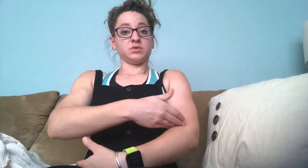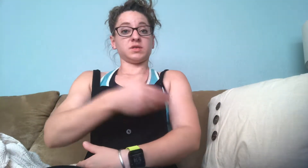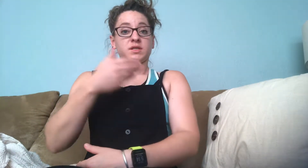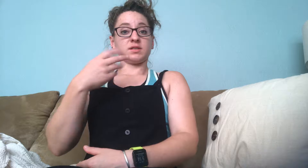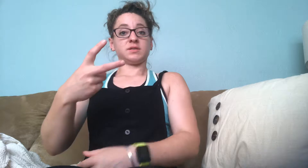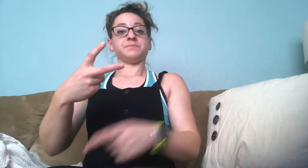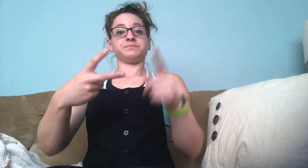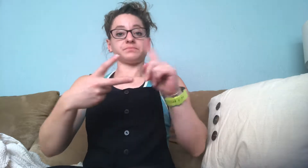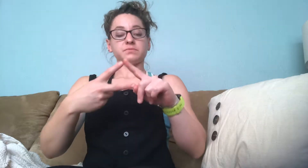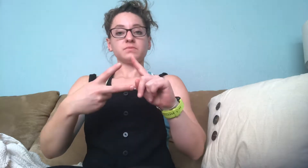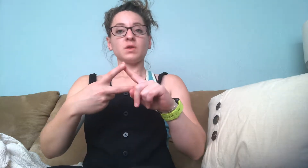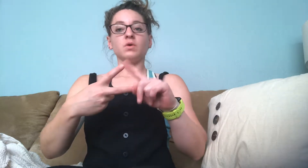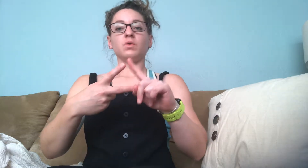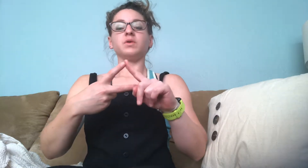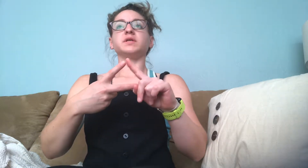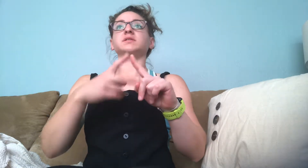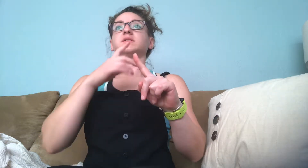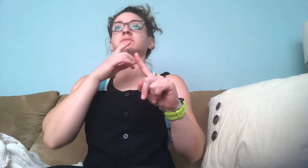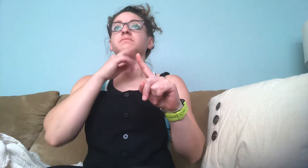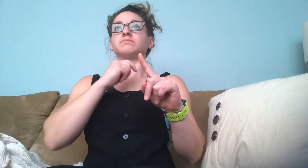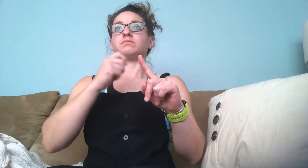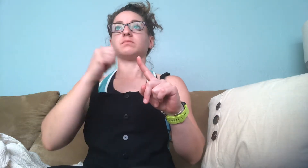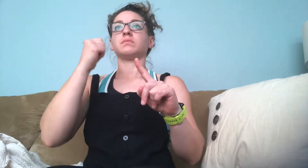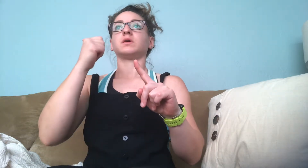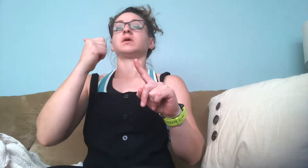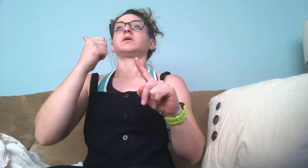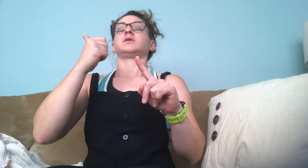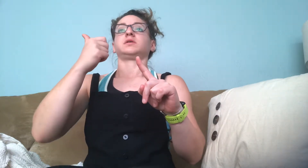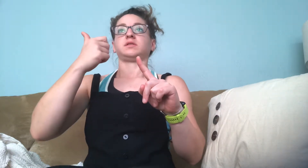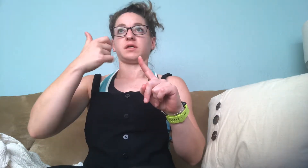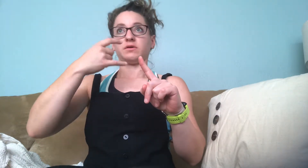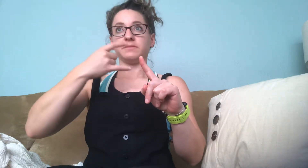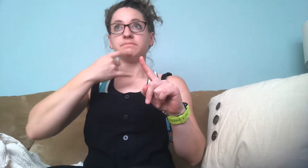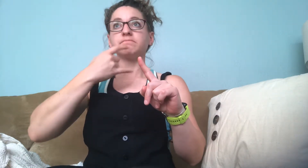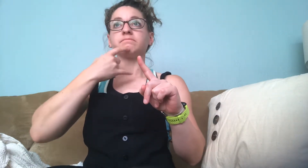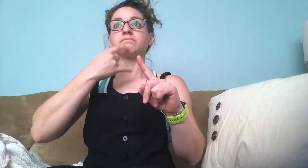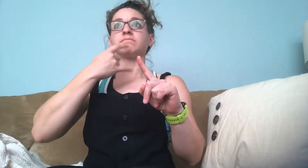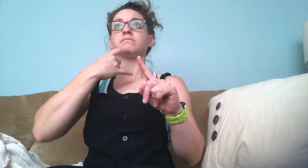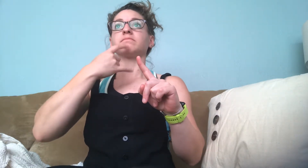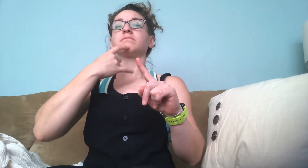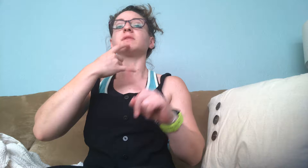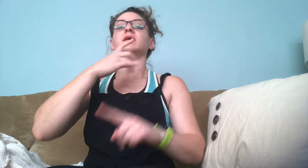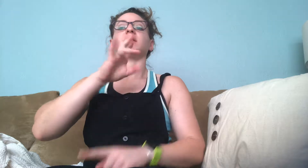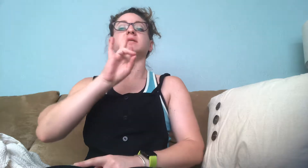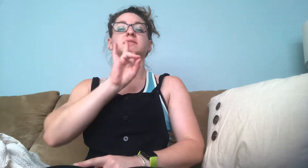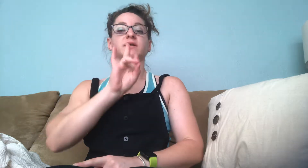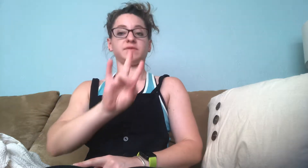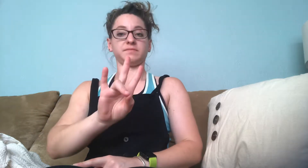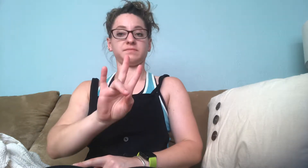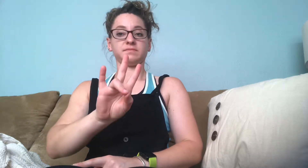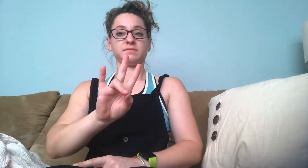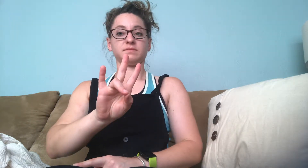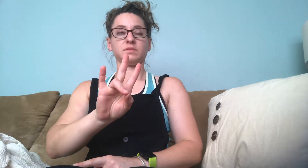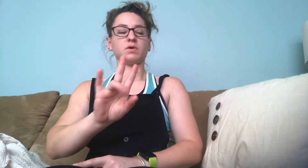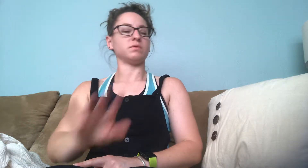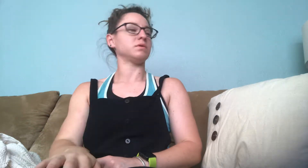2 sons. Oldest is Theron, and he's 7. No,